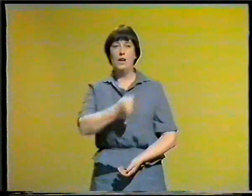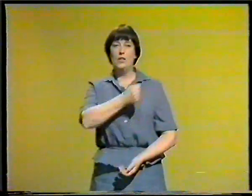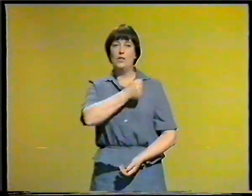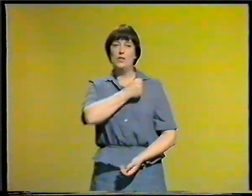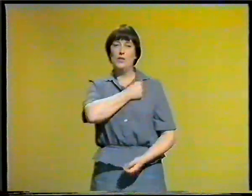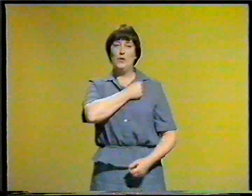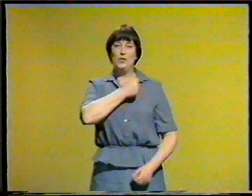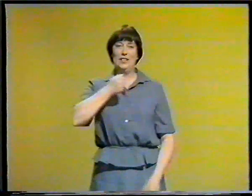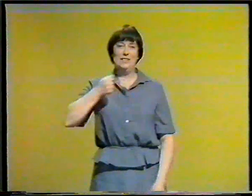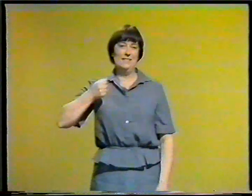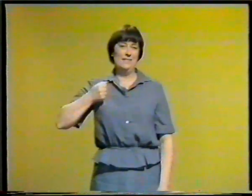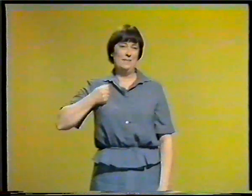Soldier.